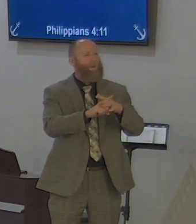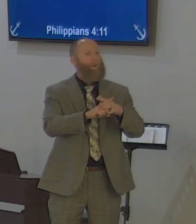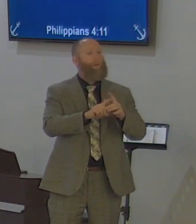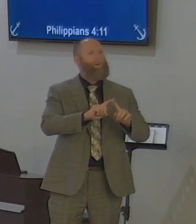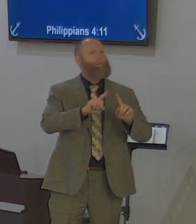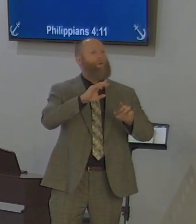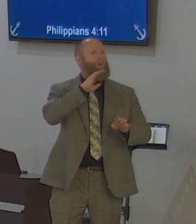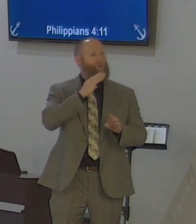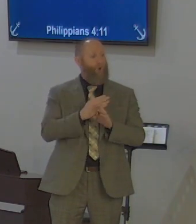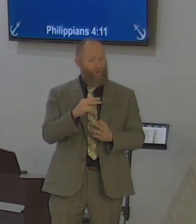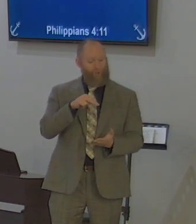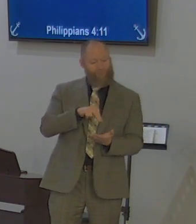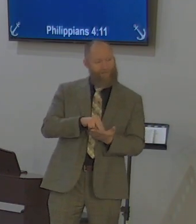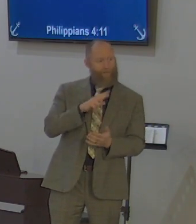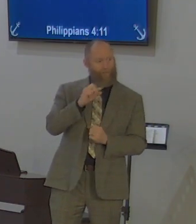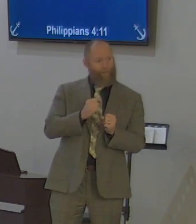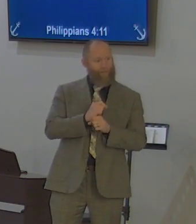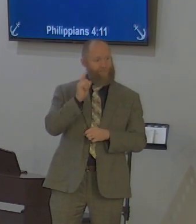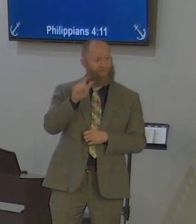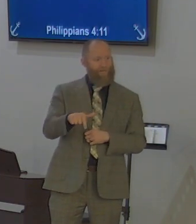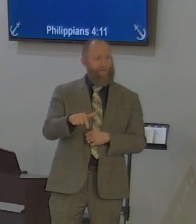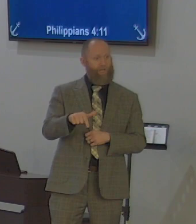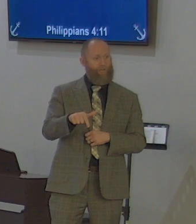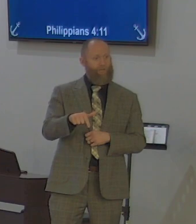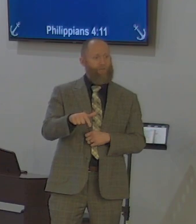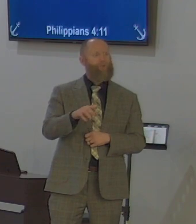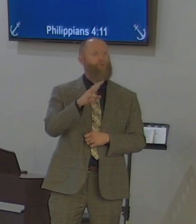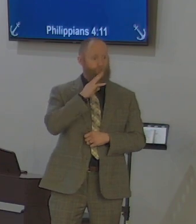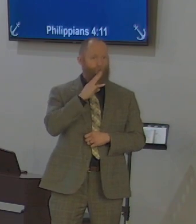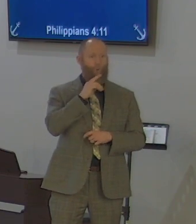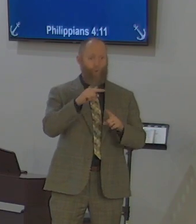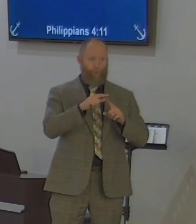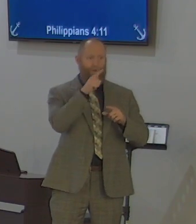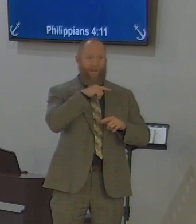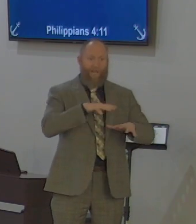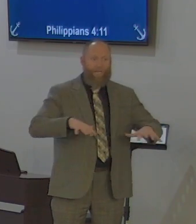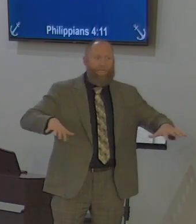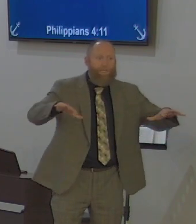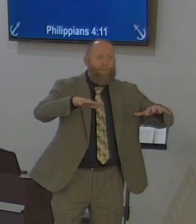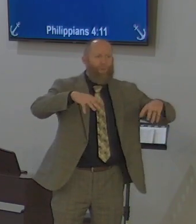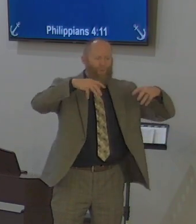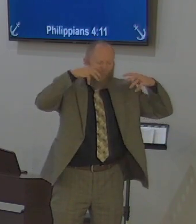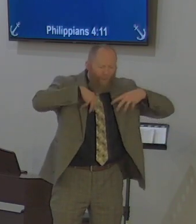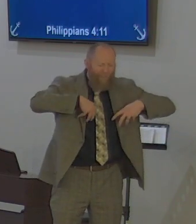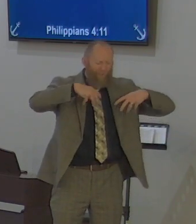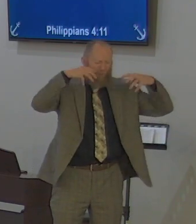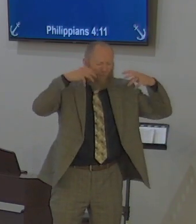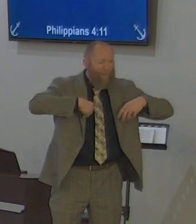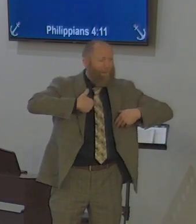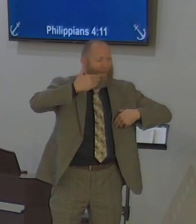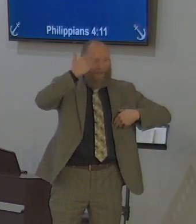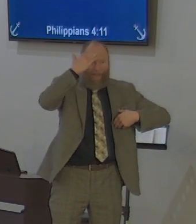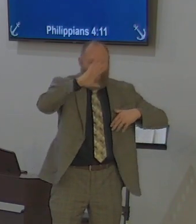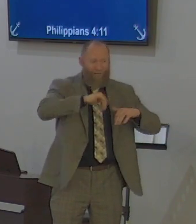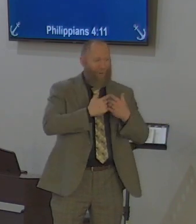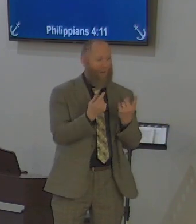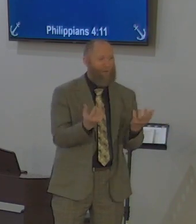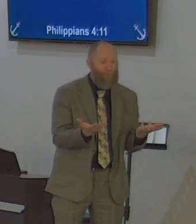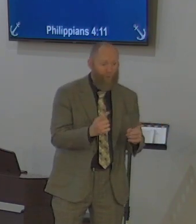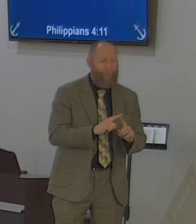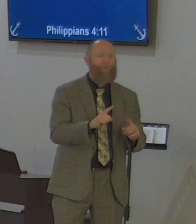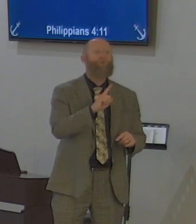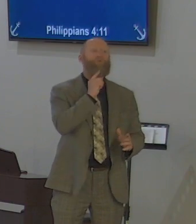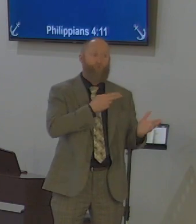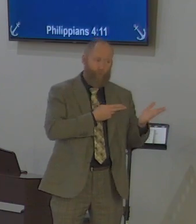was weeping as she said, I didn't know how to deal with this. I couldn't do. And to be honest with you, I was angry at God